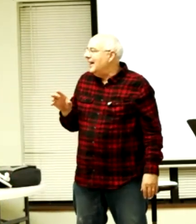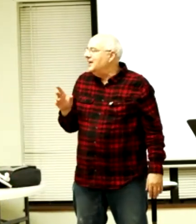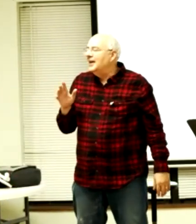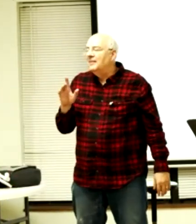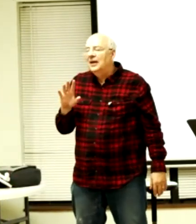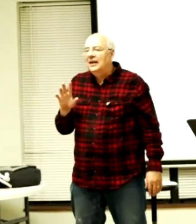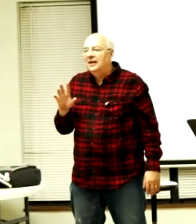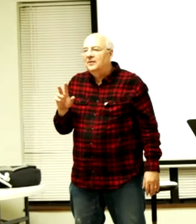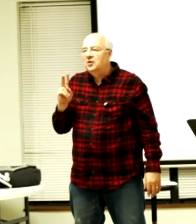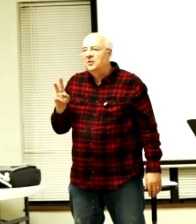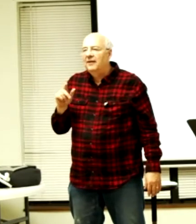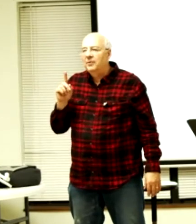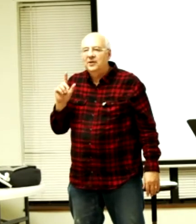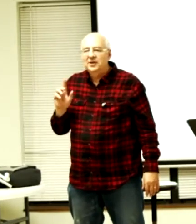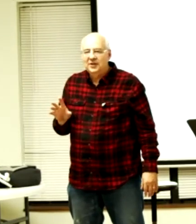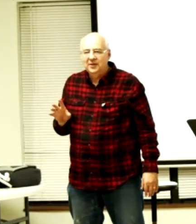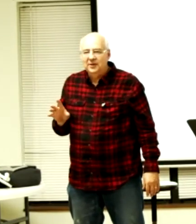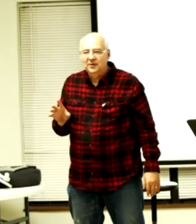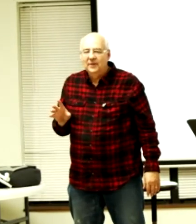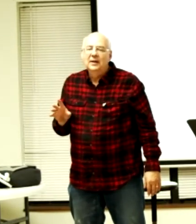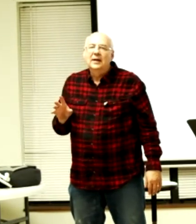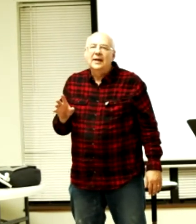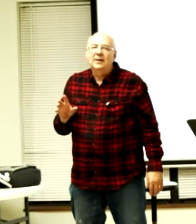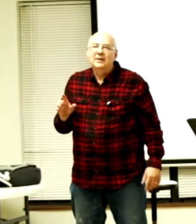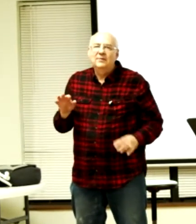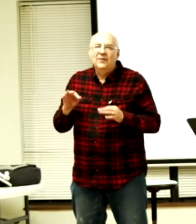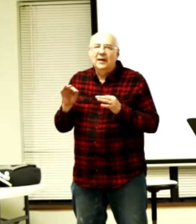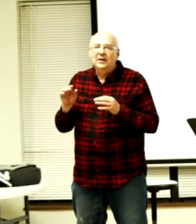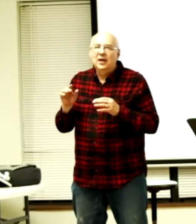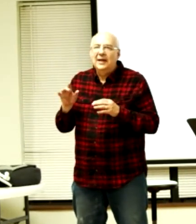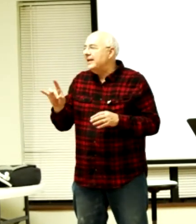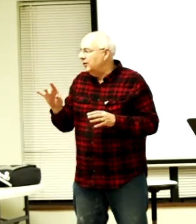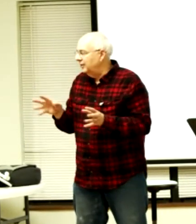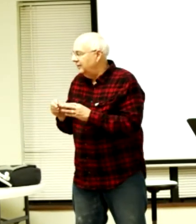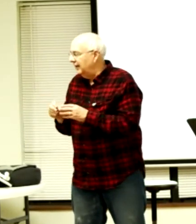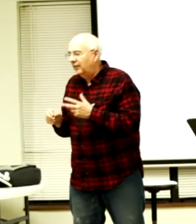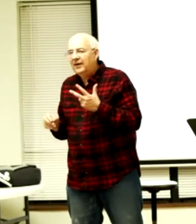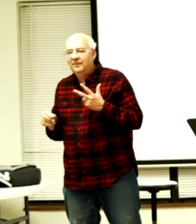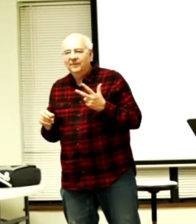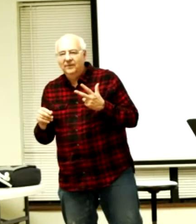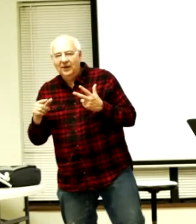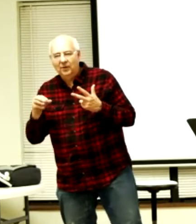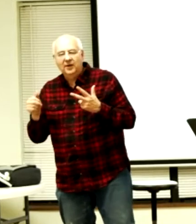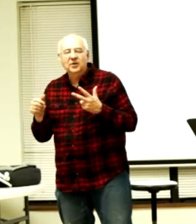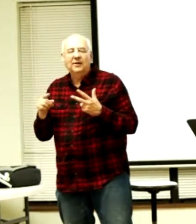had 2 deaf brothers and sisters. She had 8 total, and 3 of them, including herself, were